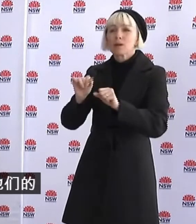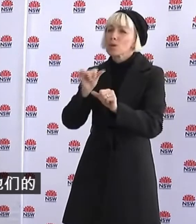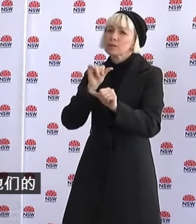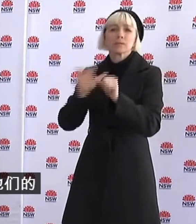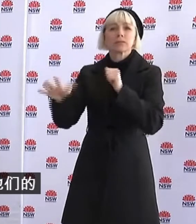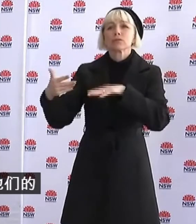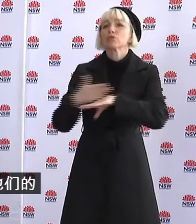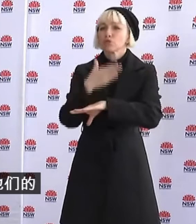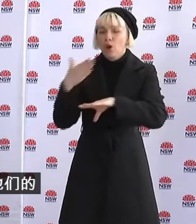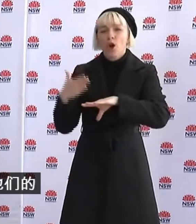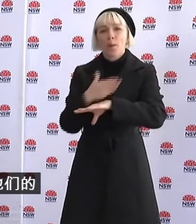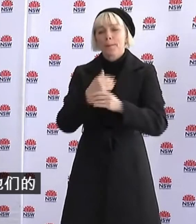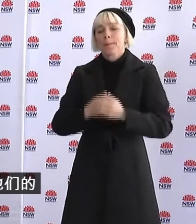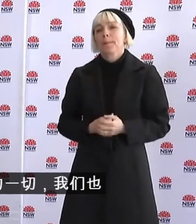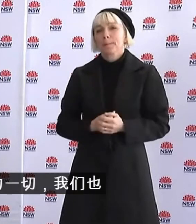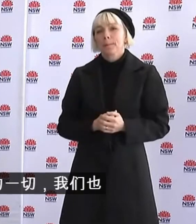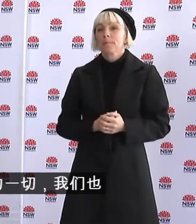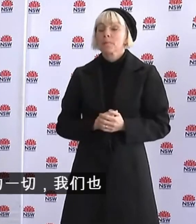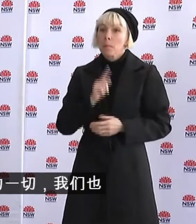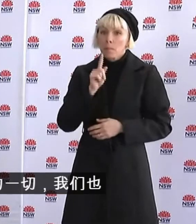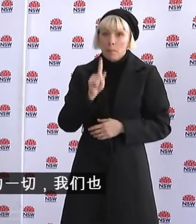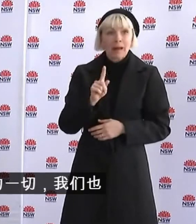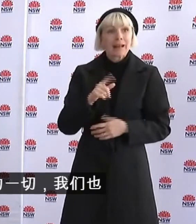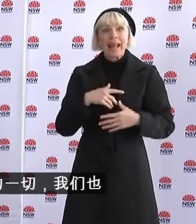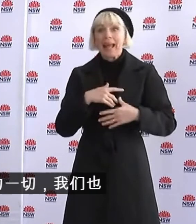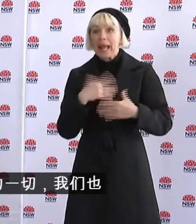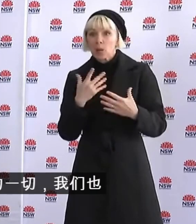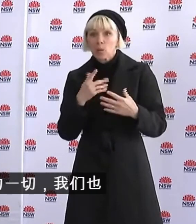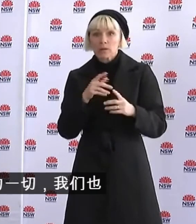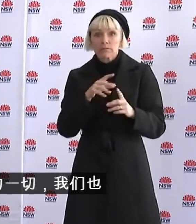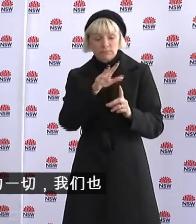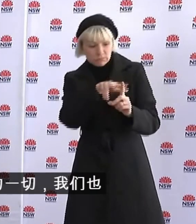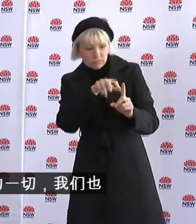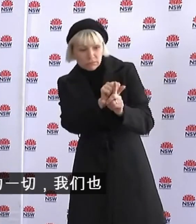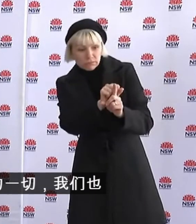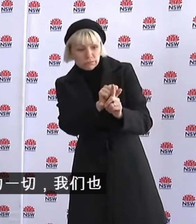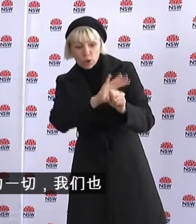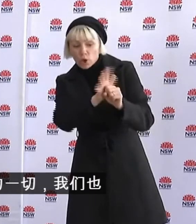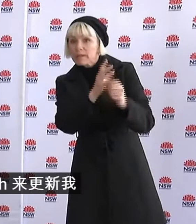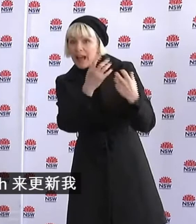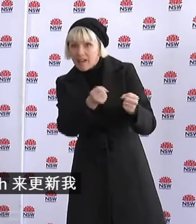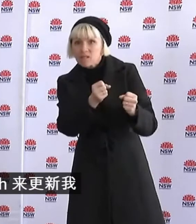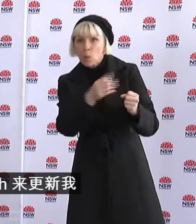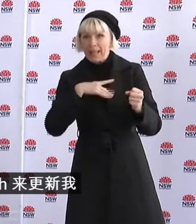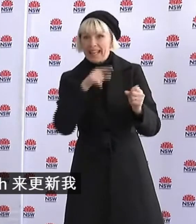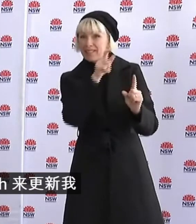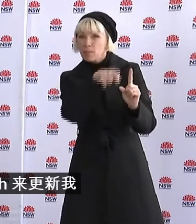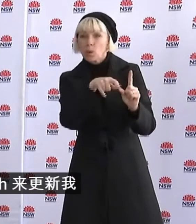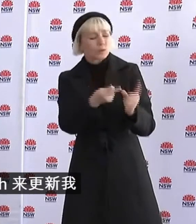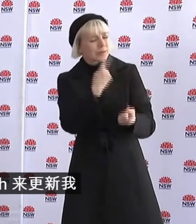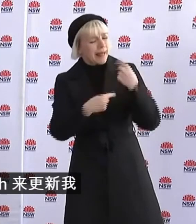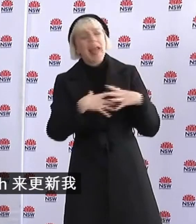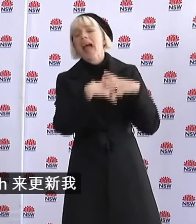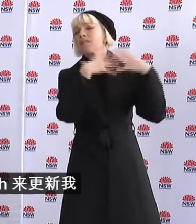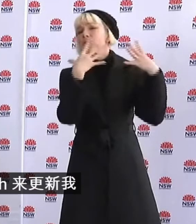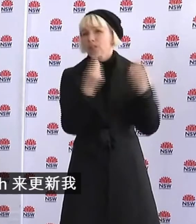do rely on people who test positive and their close contacts to tell us everything they know. And we are also looking at other